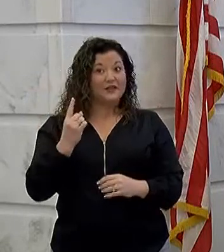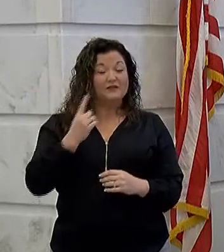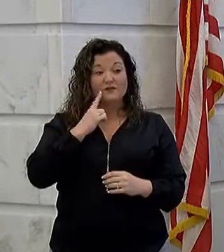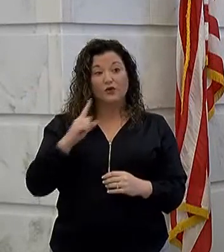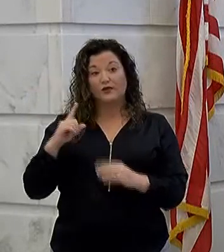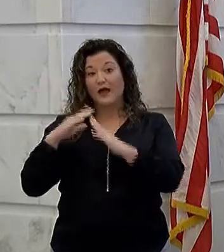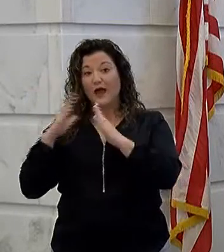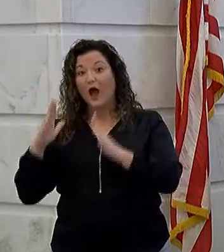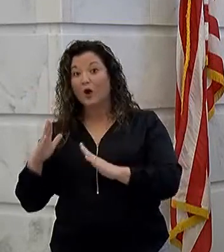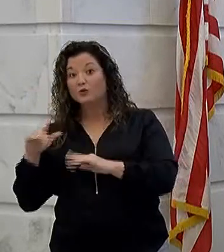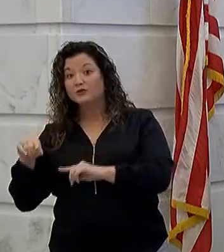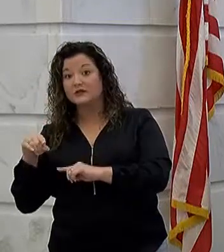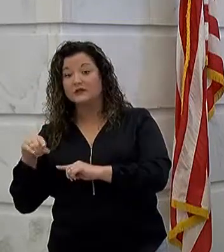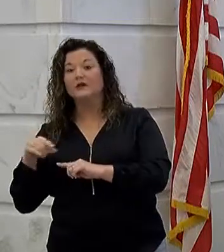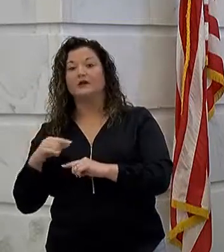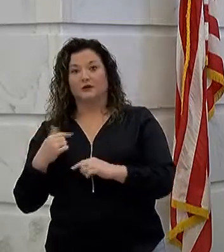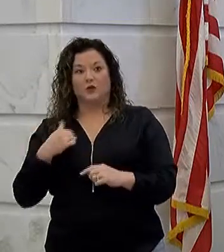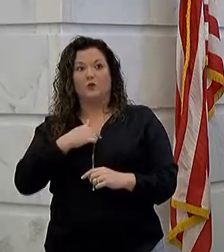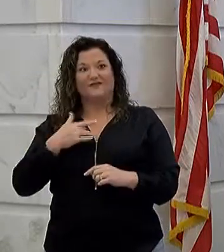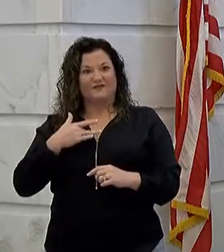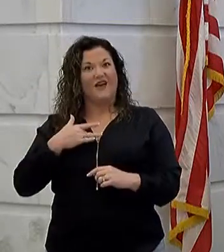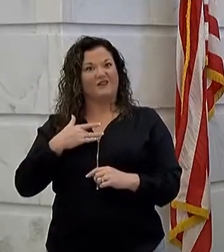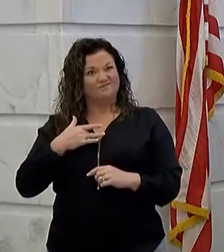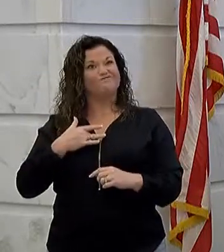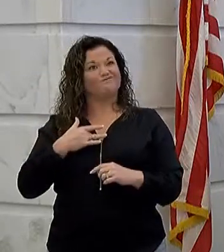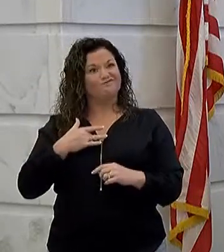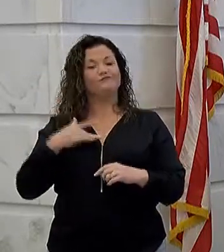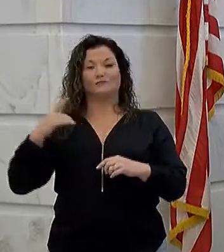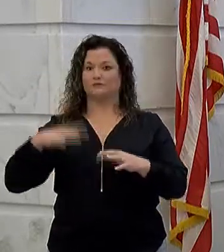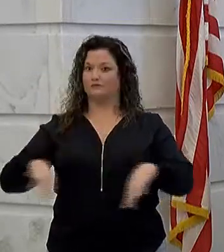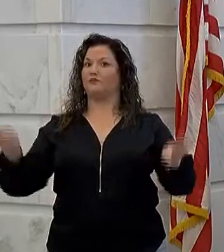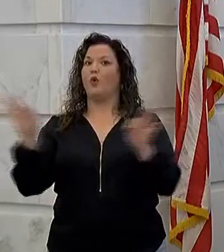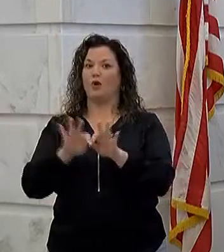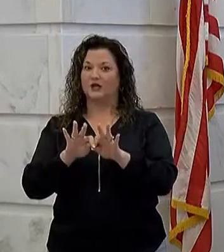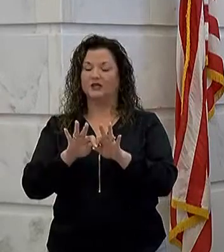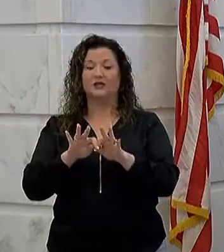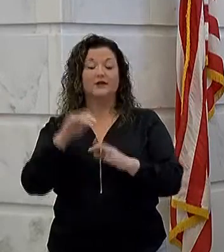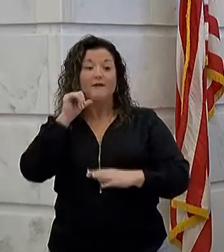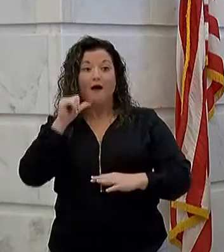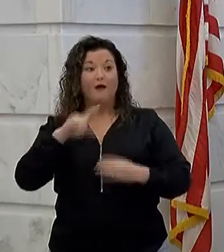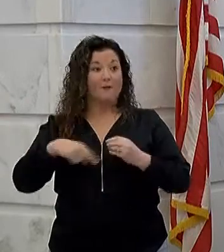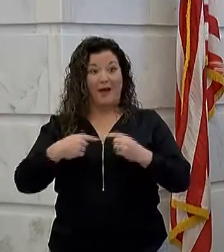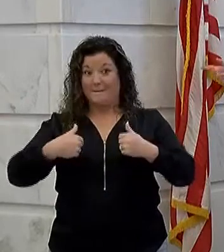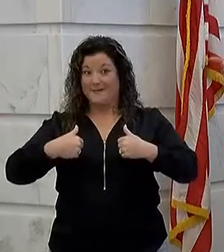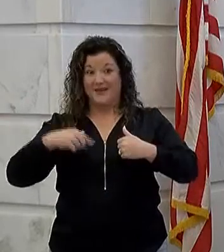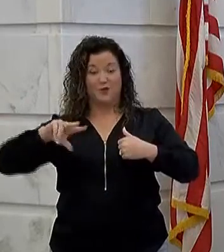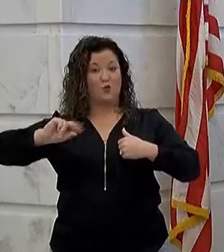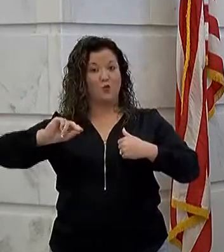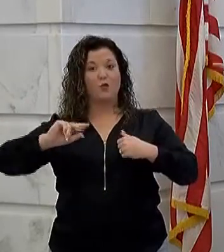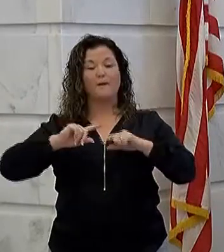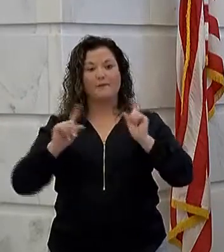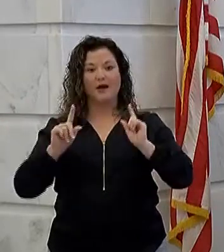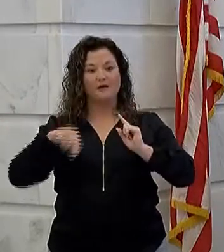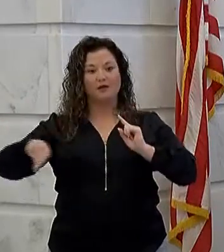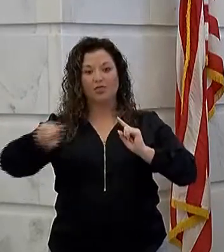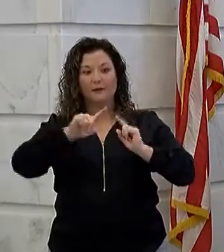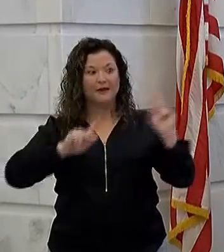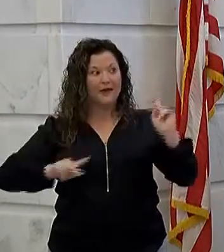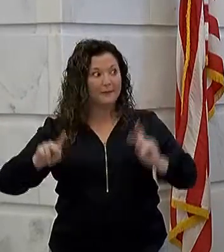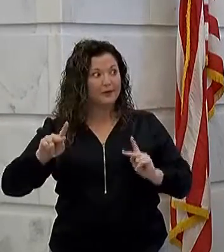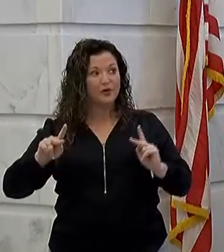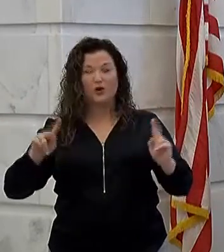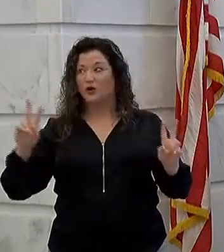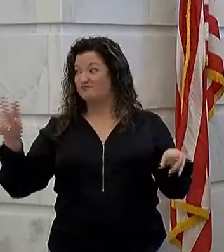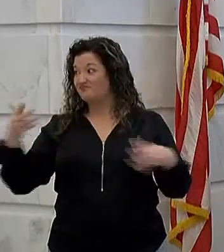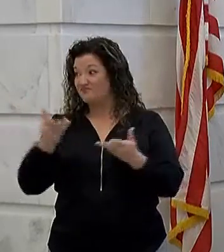House end, we felt like was important, and it's not so much about me. It's these members that you look around this